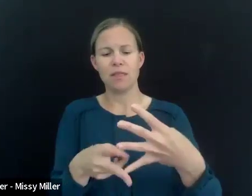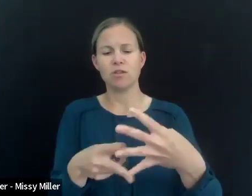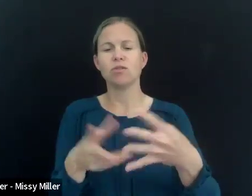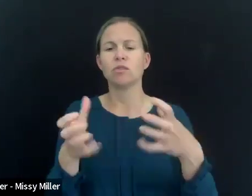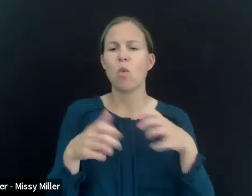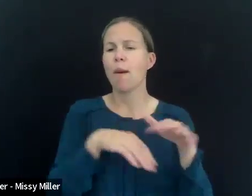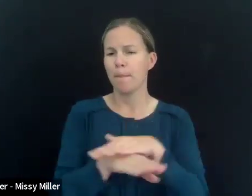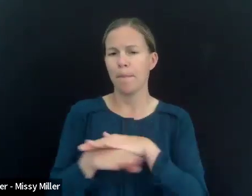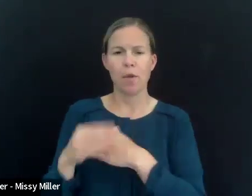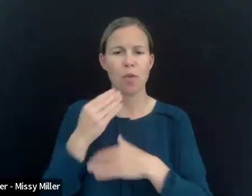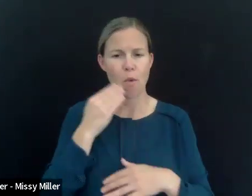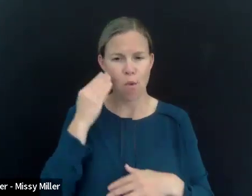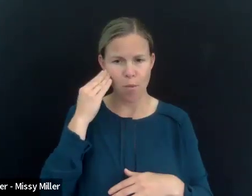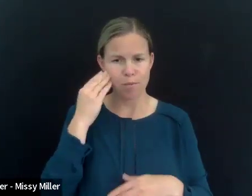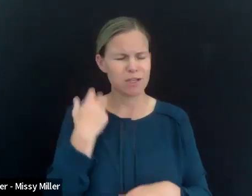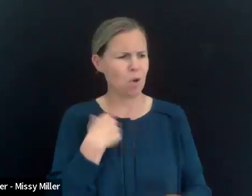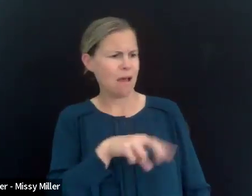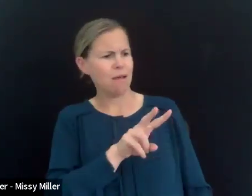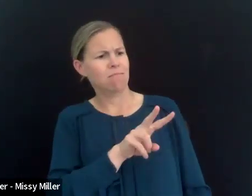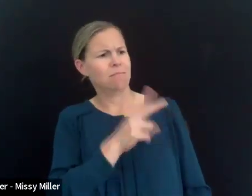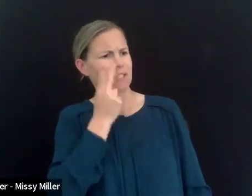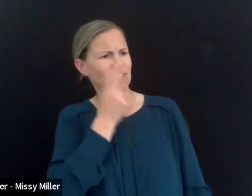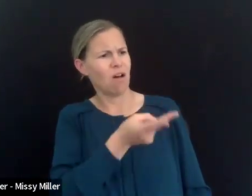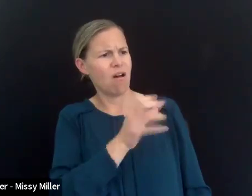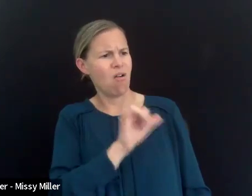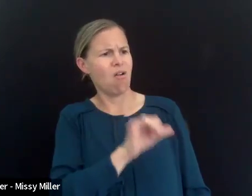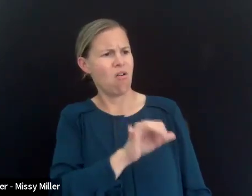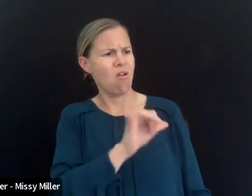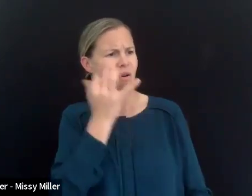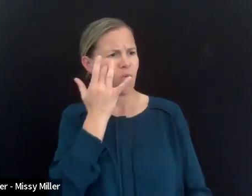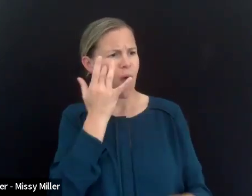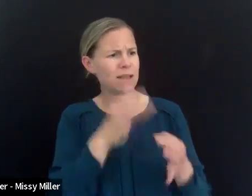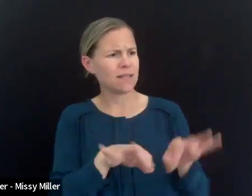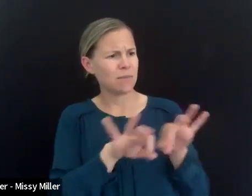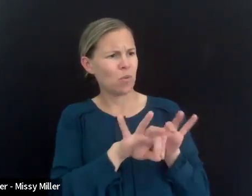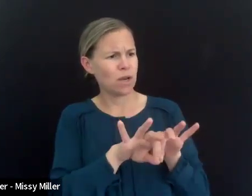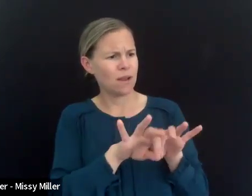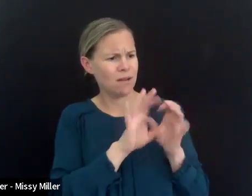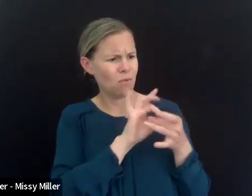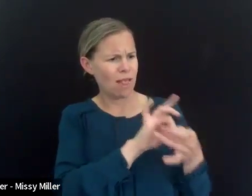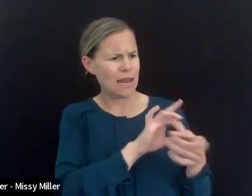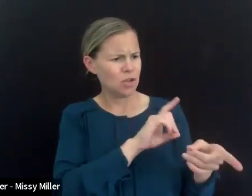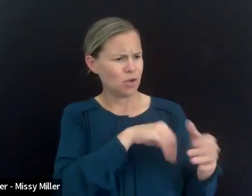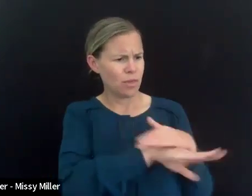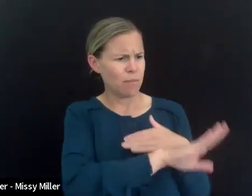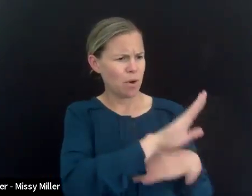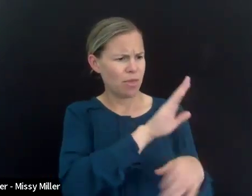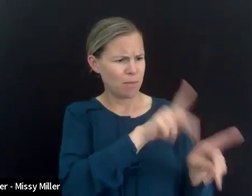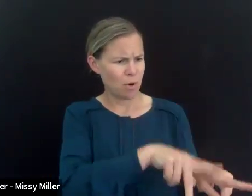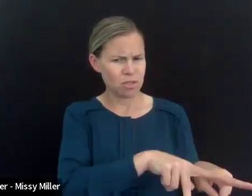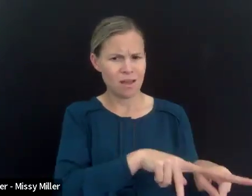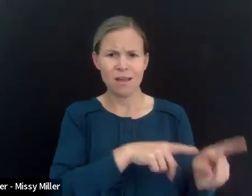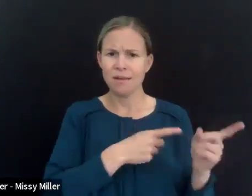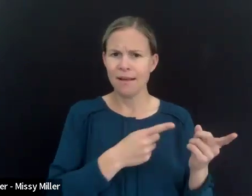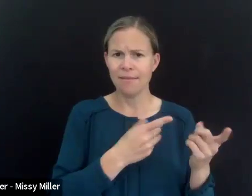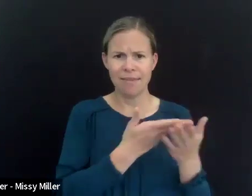very young age about the importance of the centrality of the birthing person and the things that birthing people